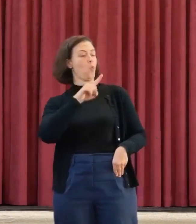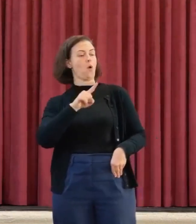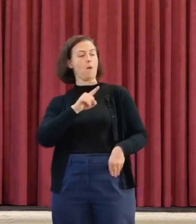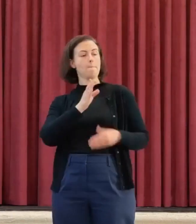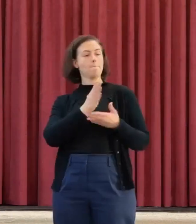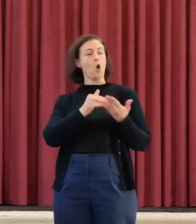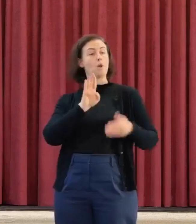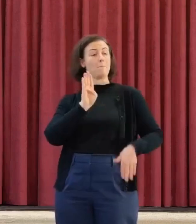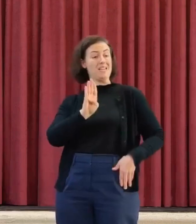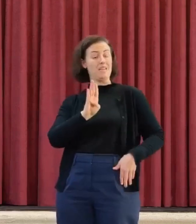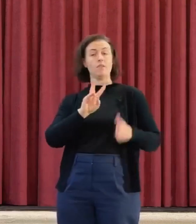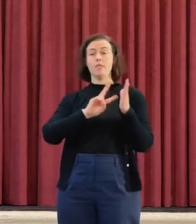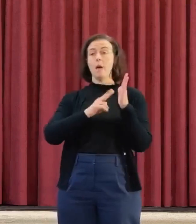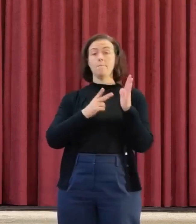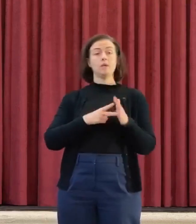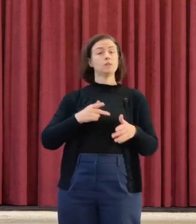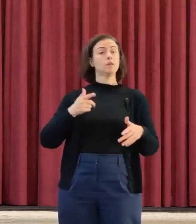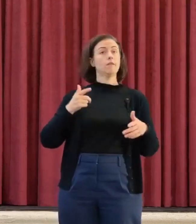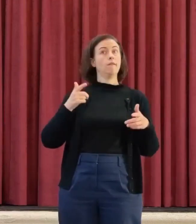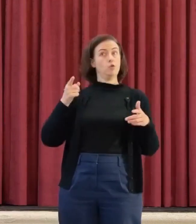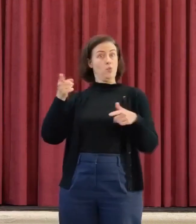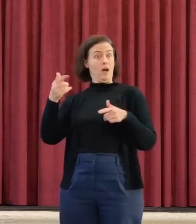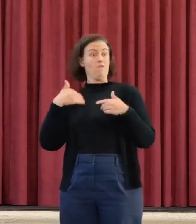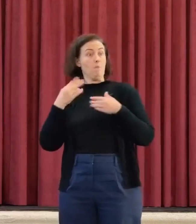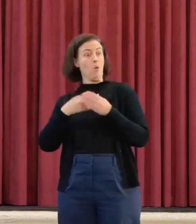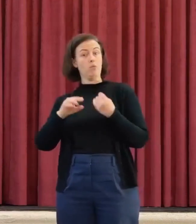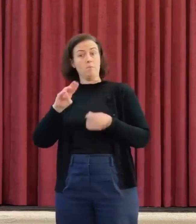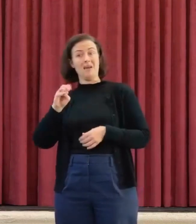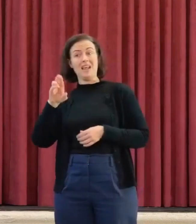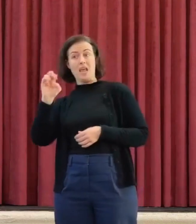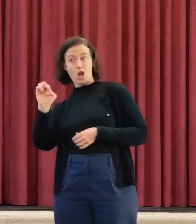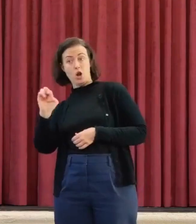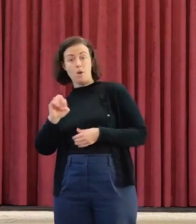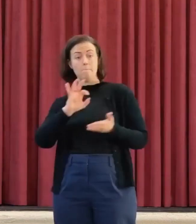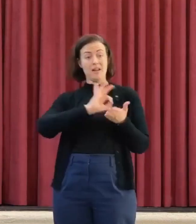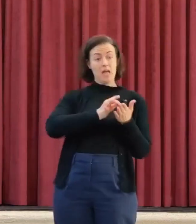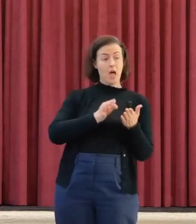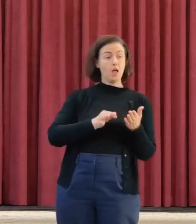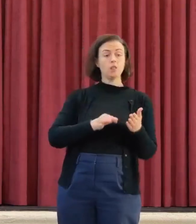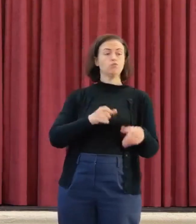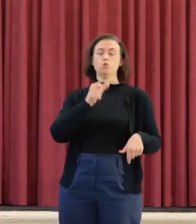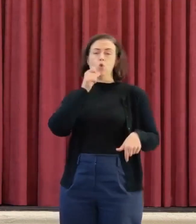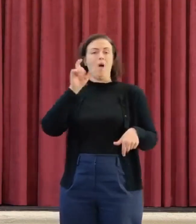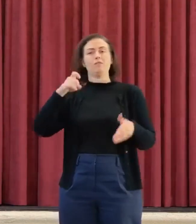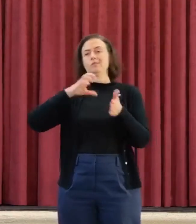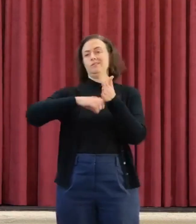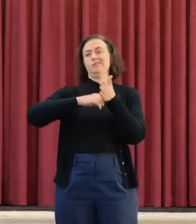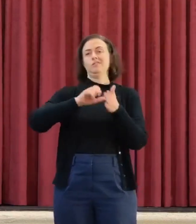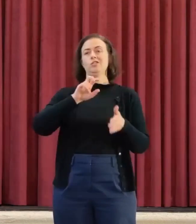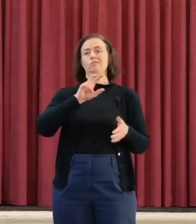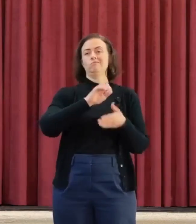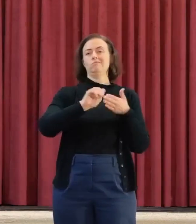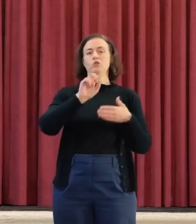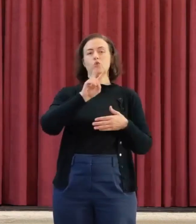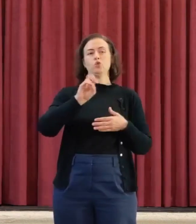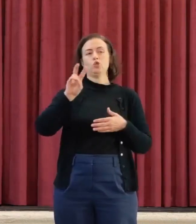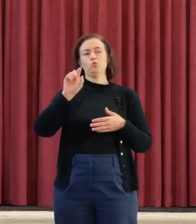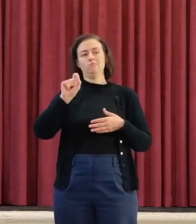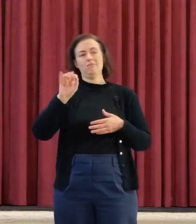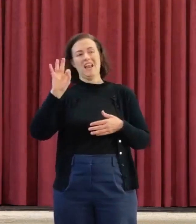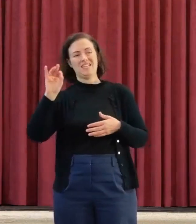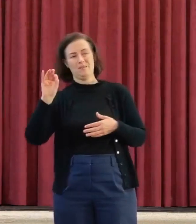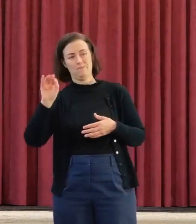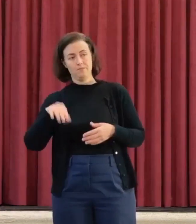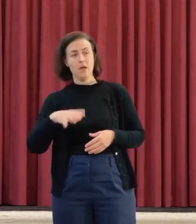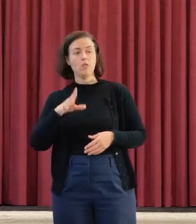any deduction when you have both Medicare and Medi-Cal. And Medi-Cal pays your Medicare co-payments and deductibles. So if you